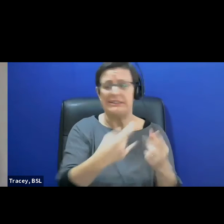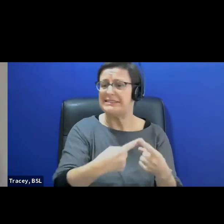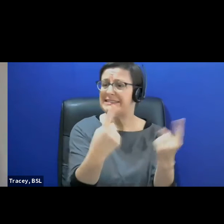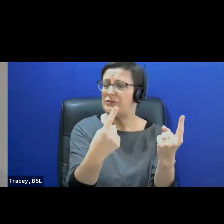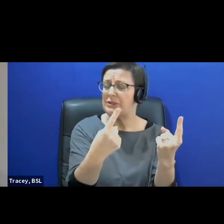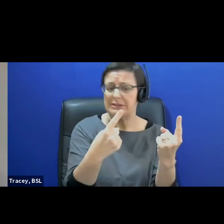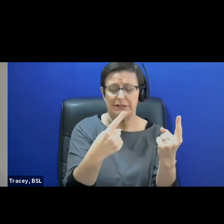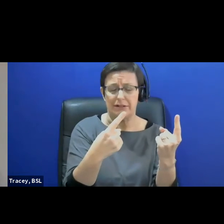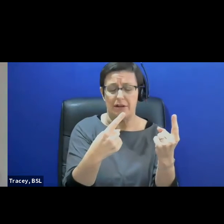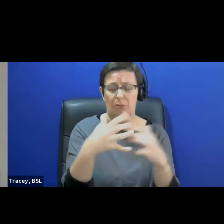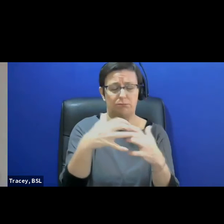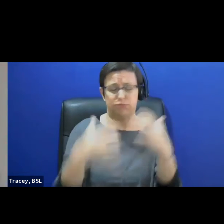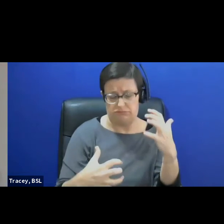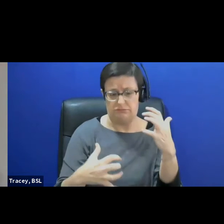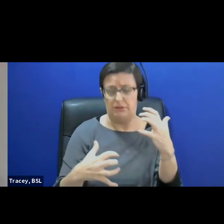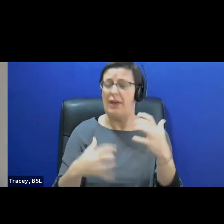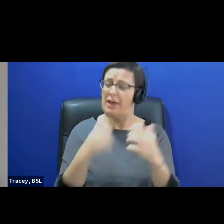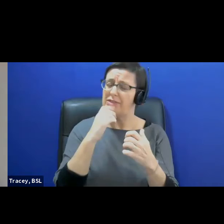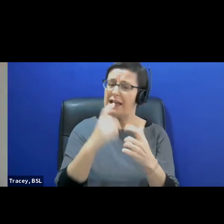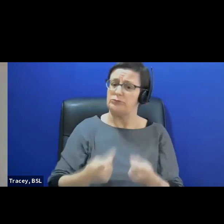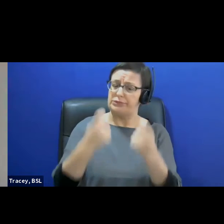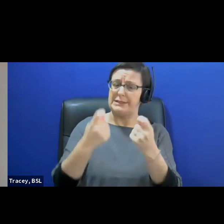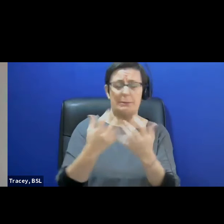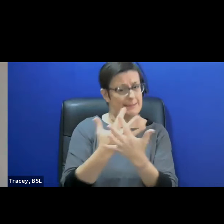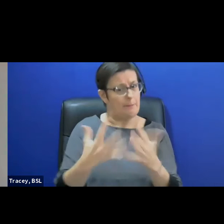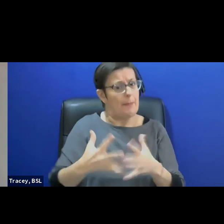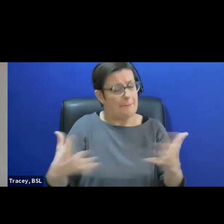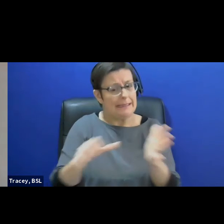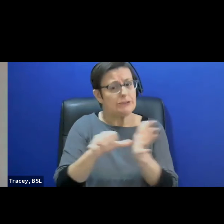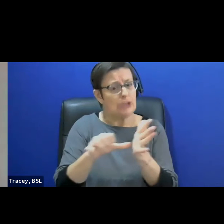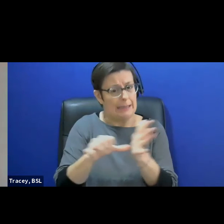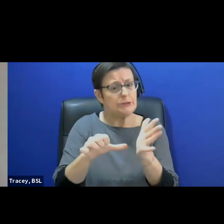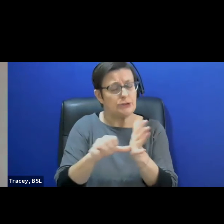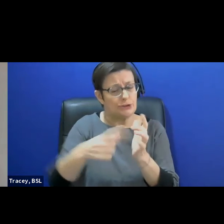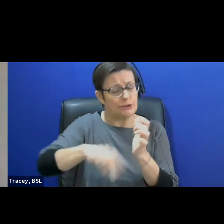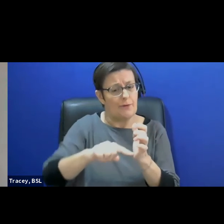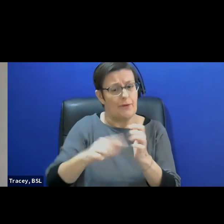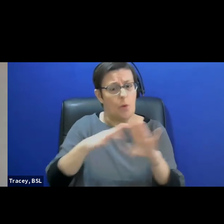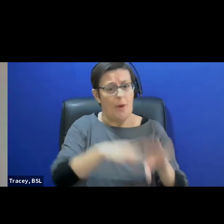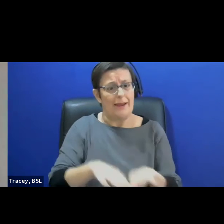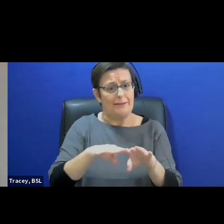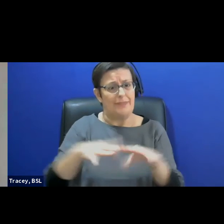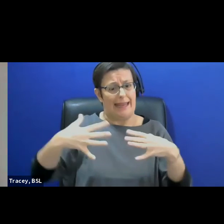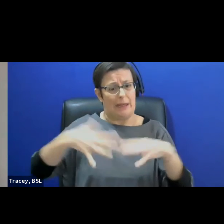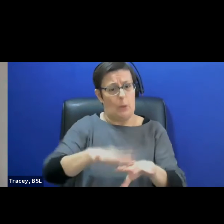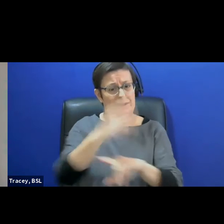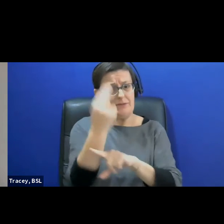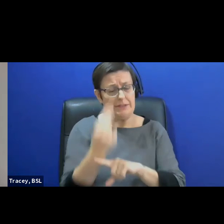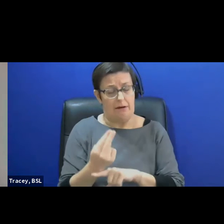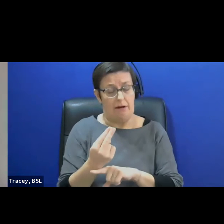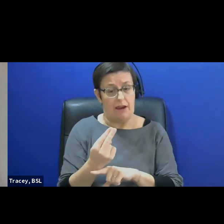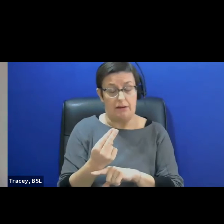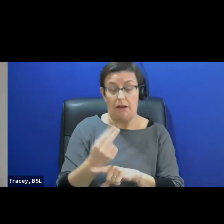highlights some of the real challenges of inclusive design, but also some of the potential. And she said at the end there that the volume of people, particularly within